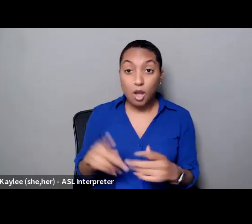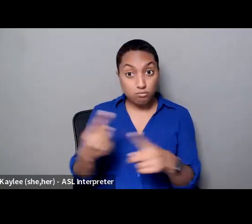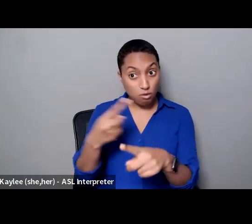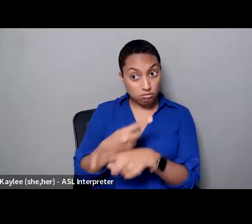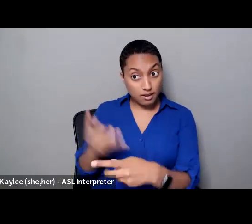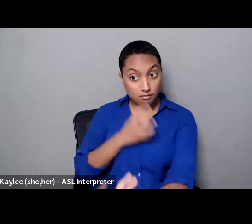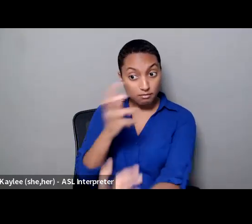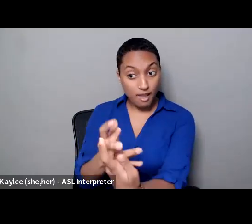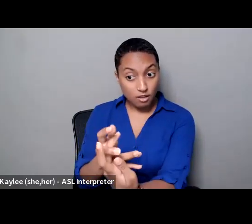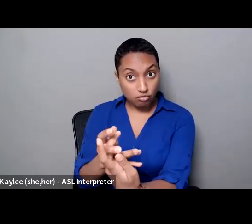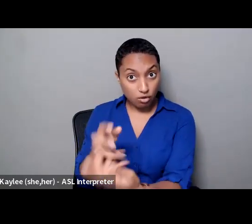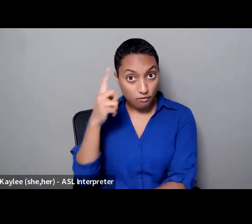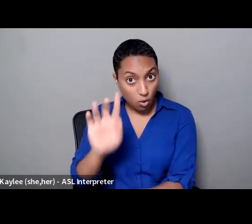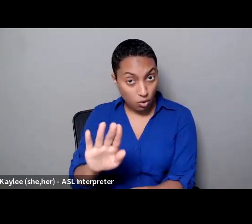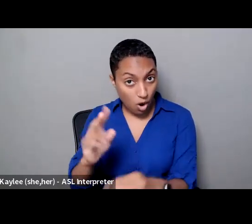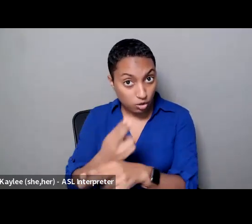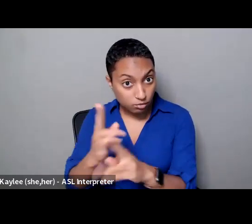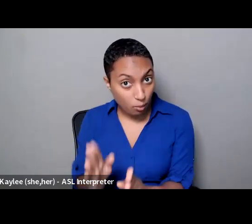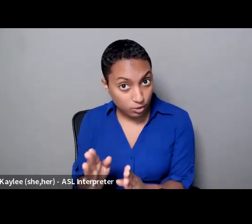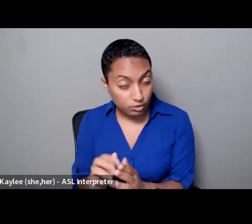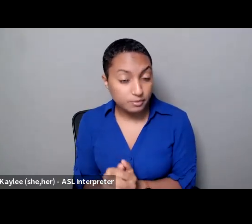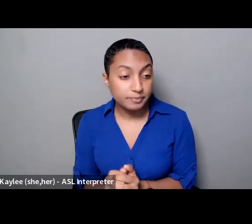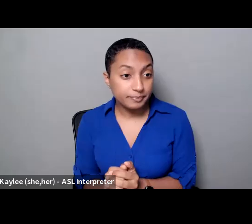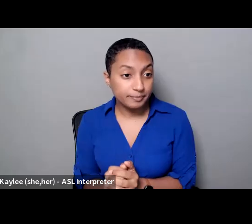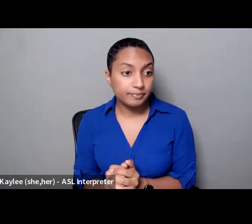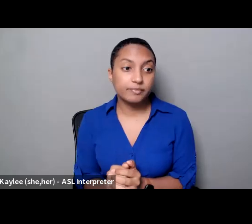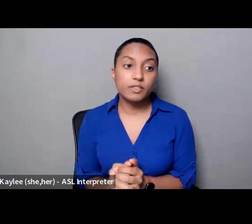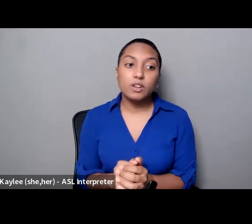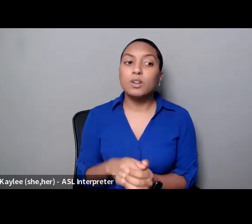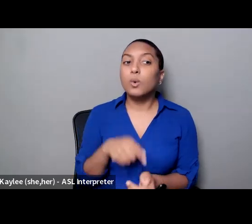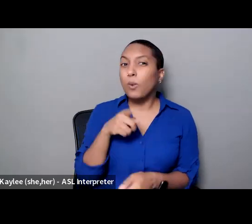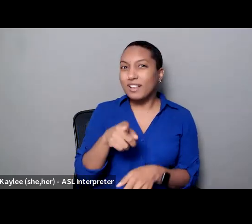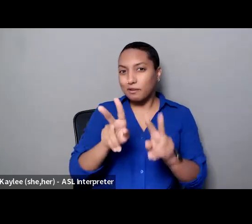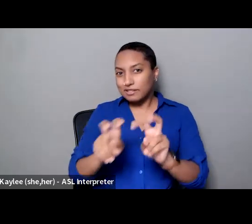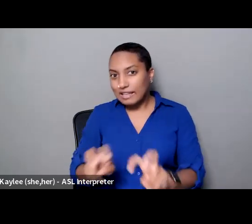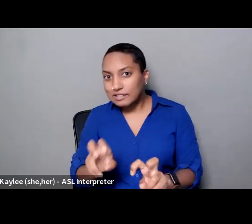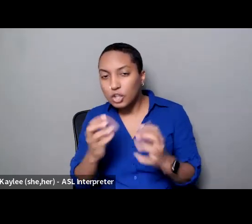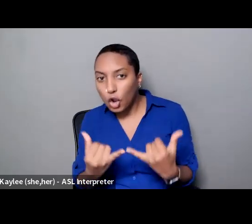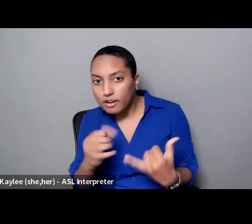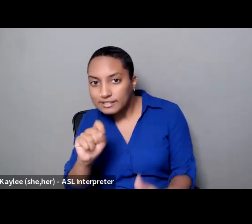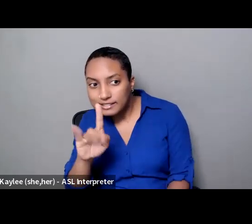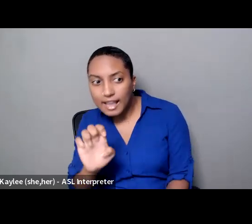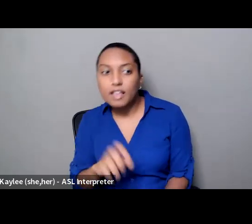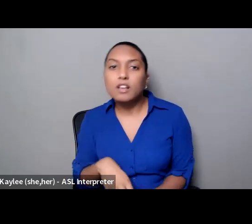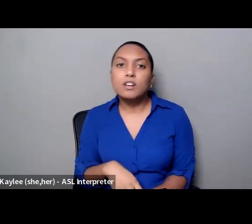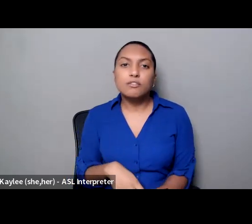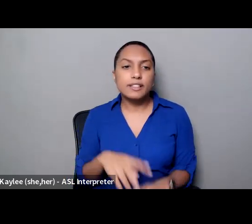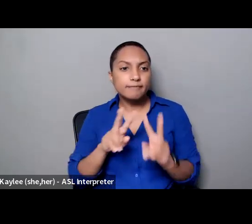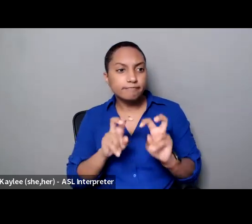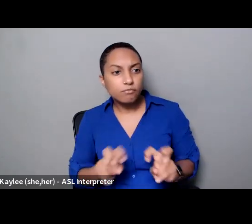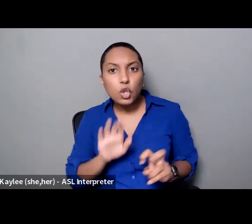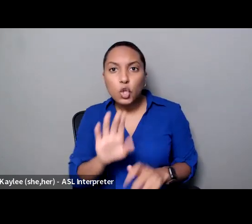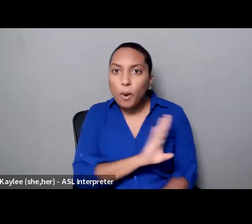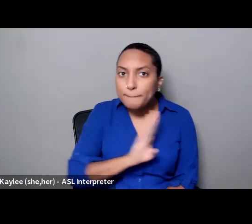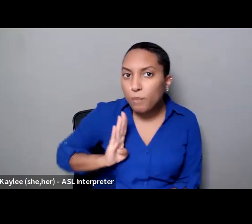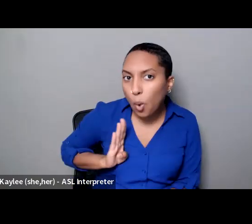As you're assessing your current state, you want to look at your governance, your board, and what that looks like. Is it diverse? Is